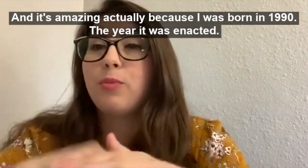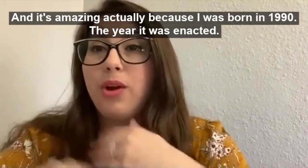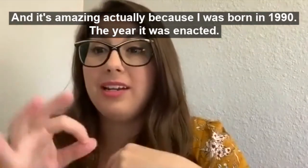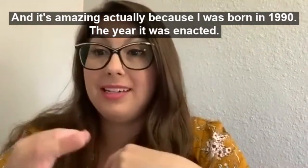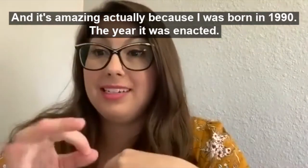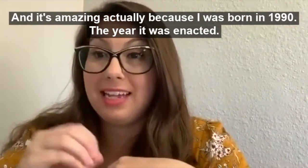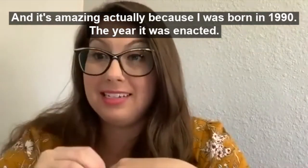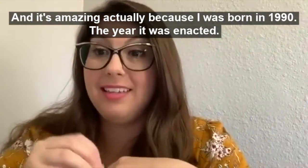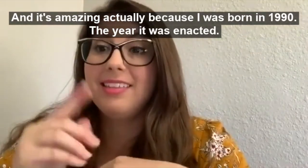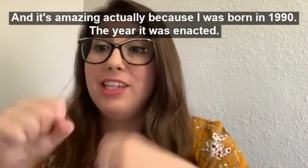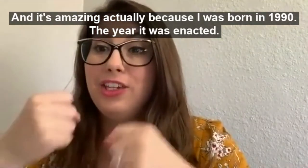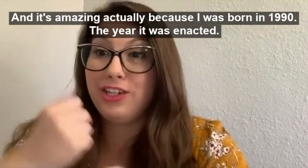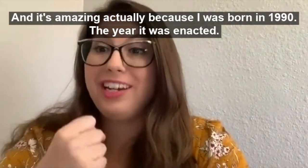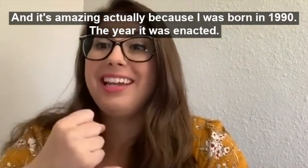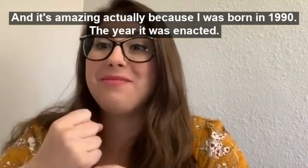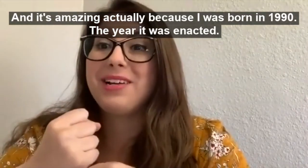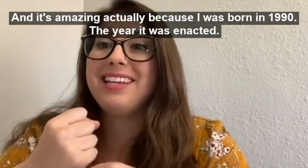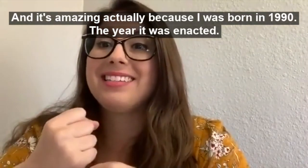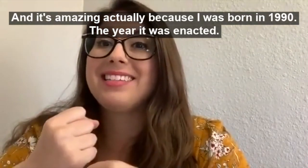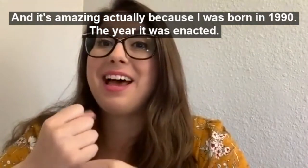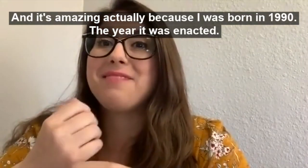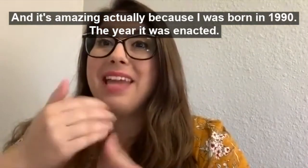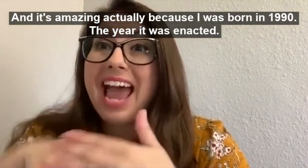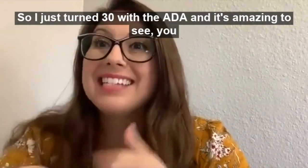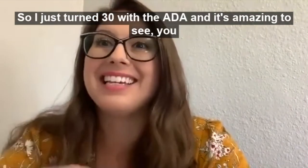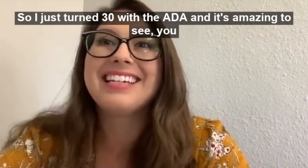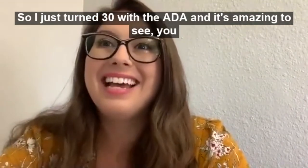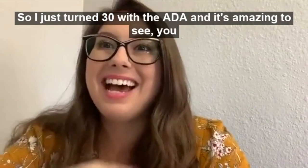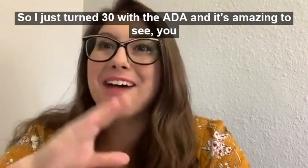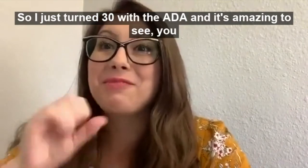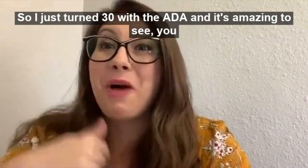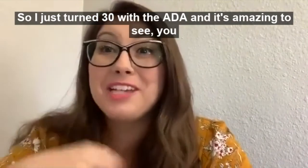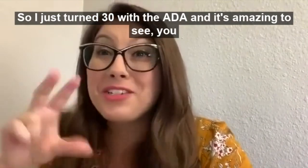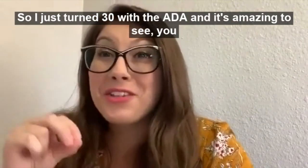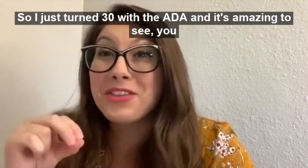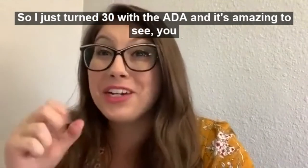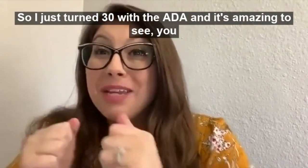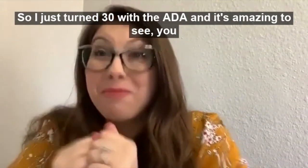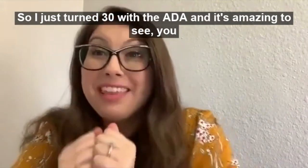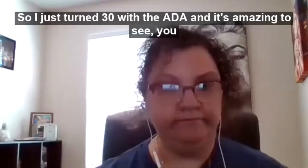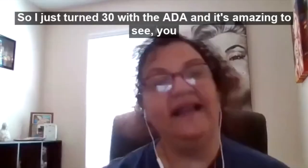born in 1990, the year it was enacted. So I just turned 30 with the